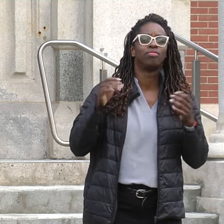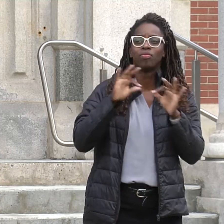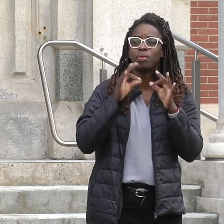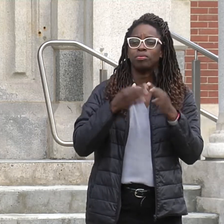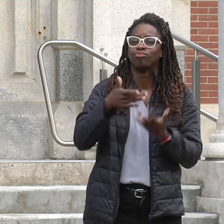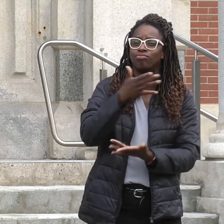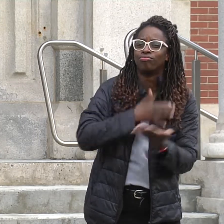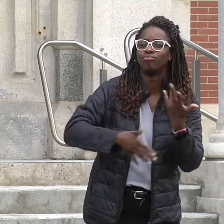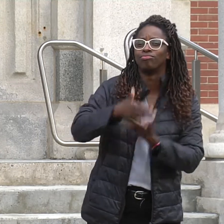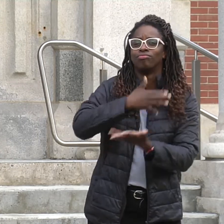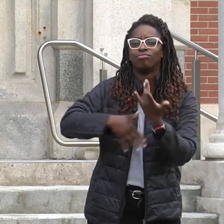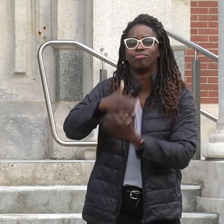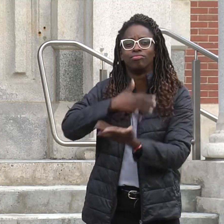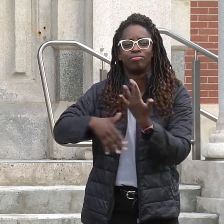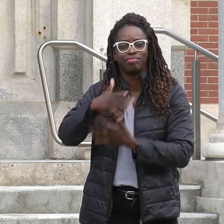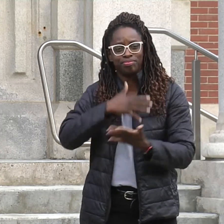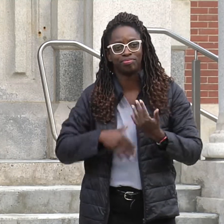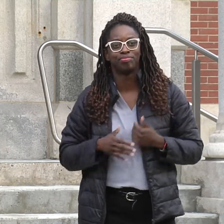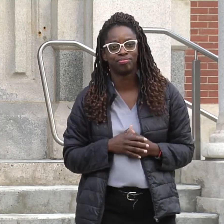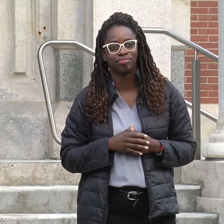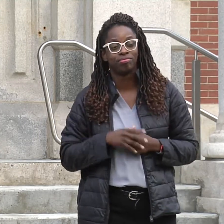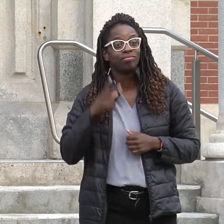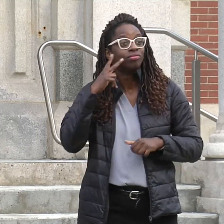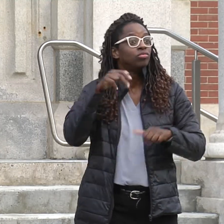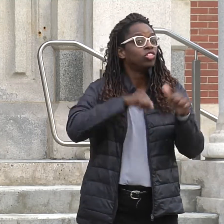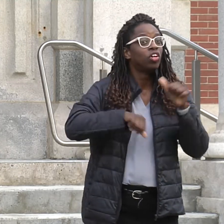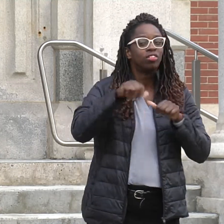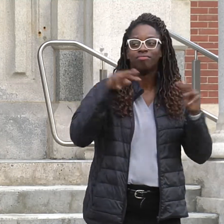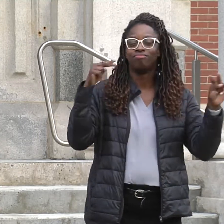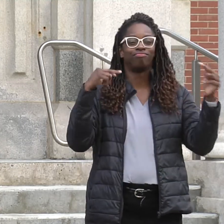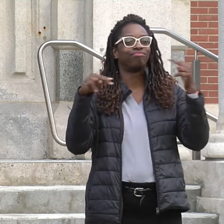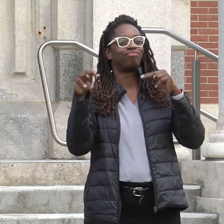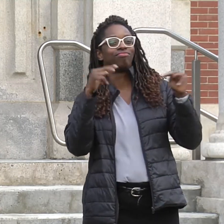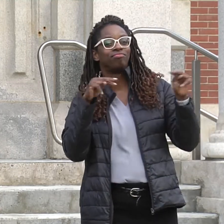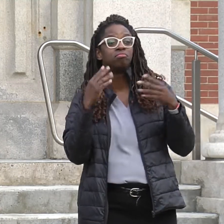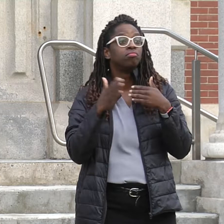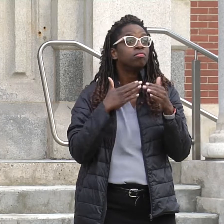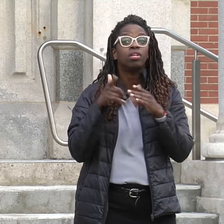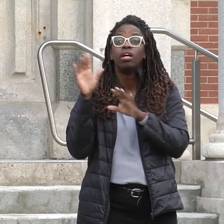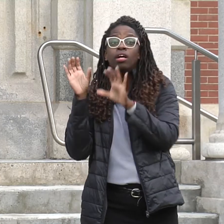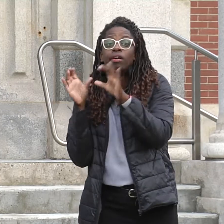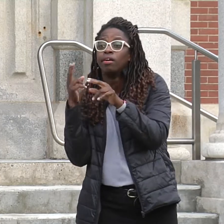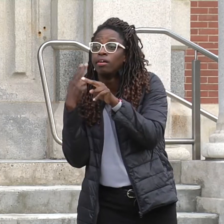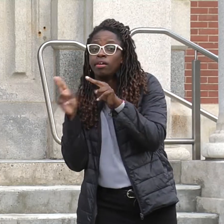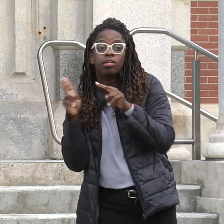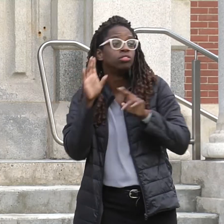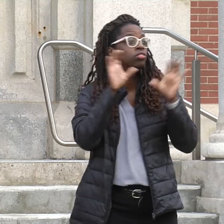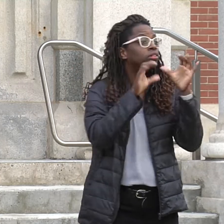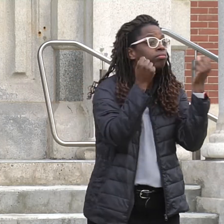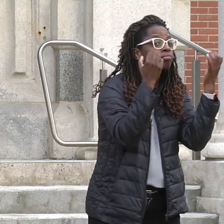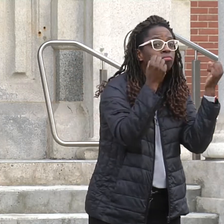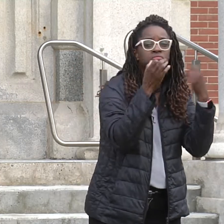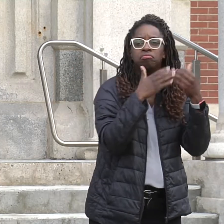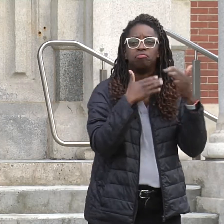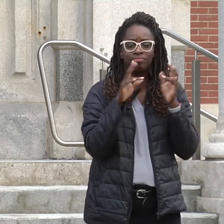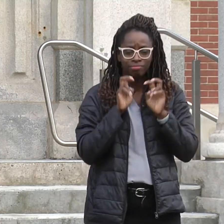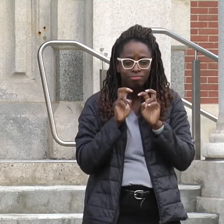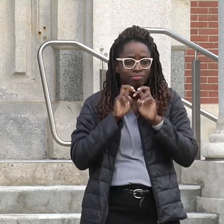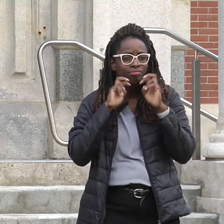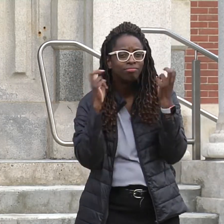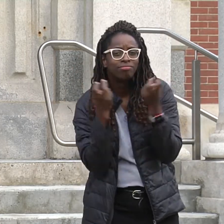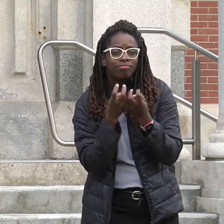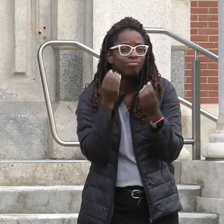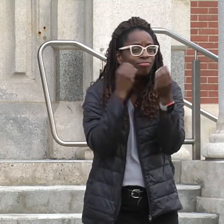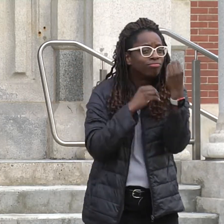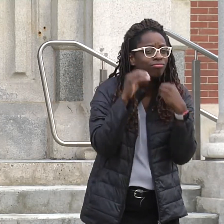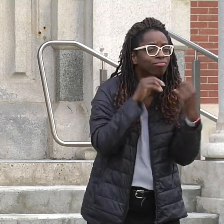can all come together, whether it's for spoken word or reading books or storytelling or music. Want to thank the great